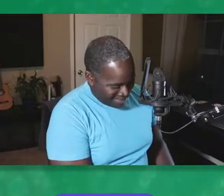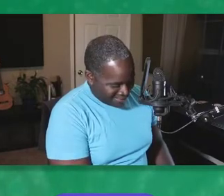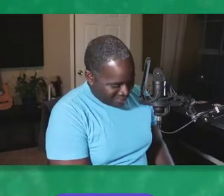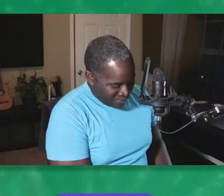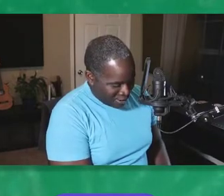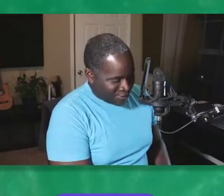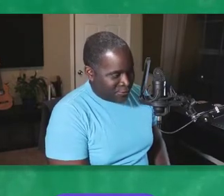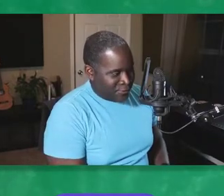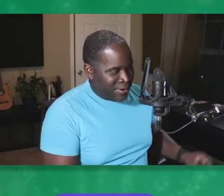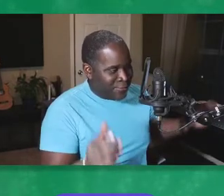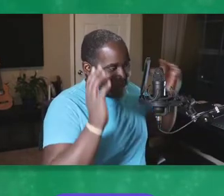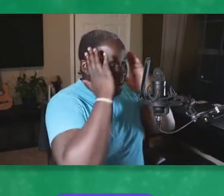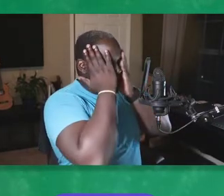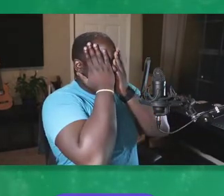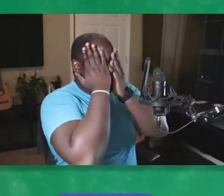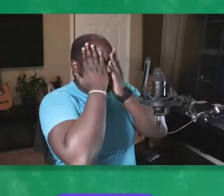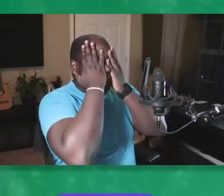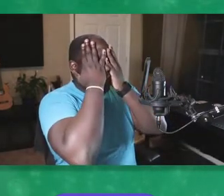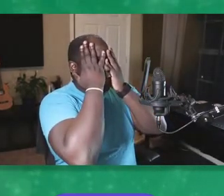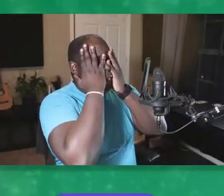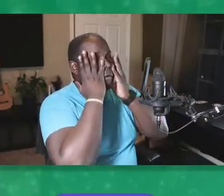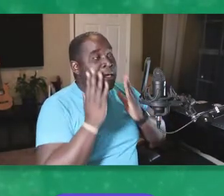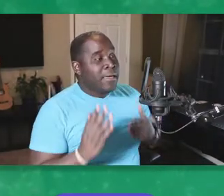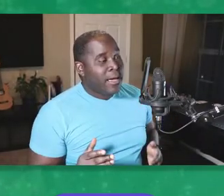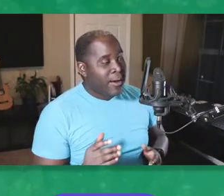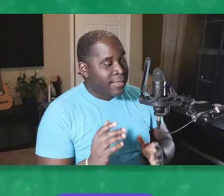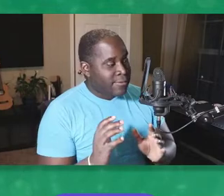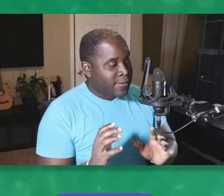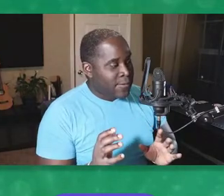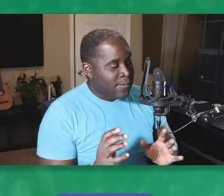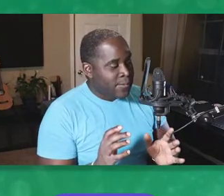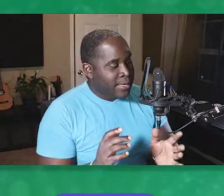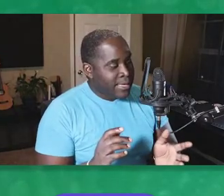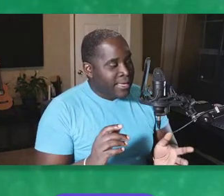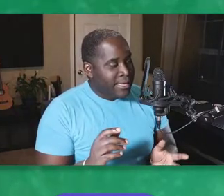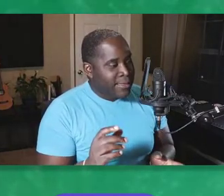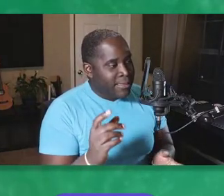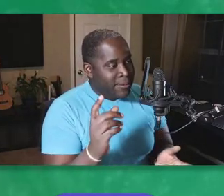Oh, it's so hard to express what I mean when I'm saying this. All right, so